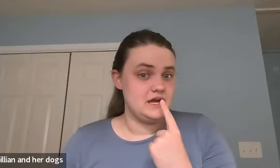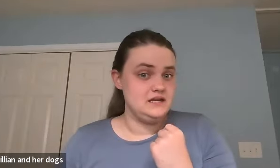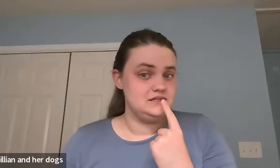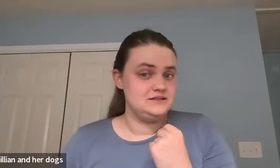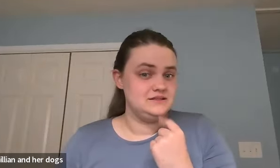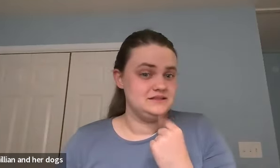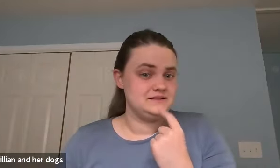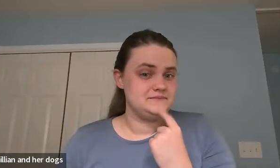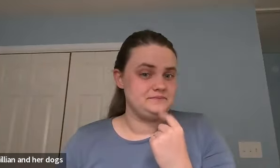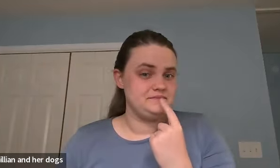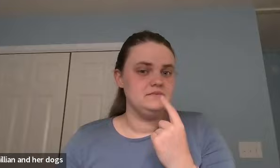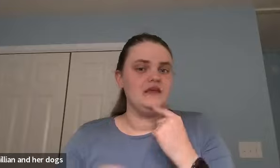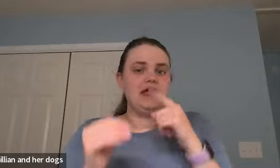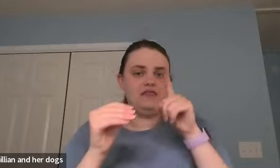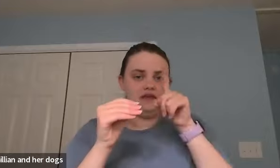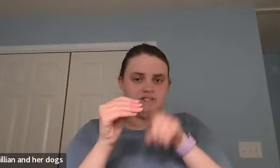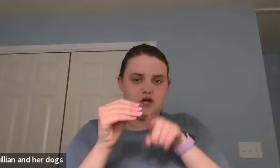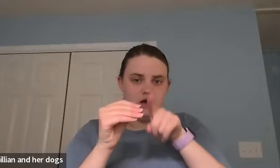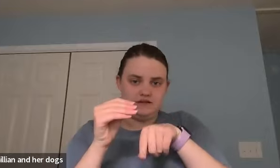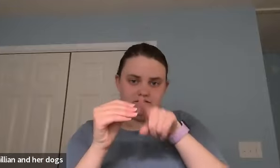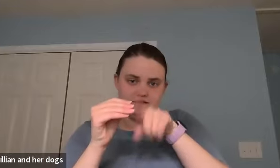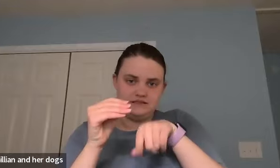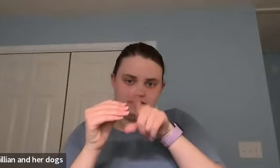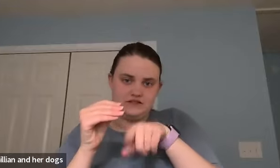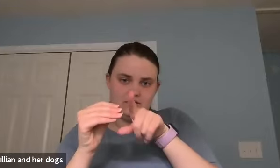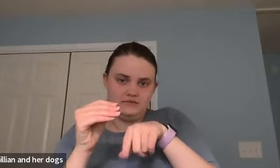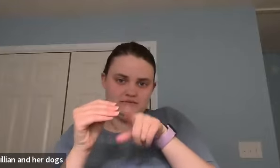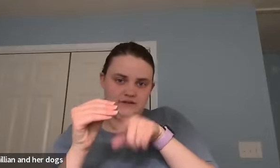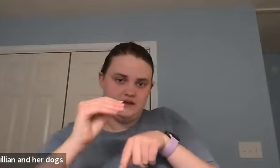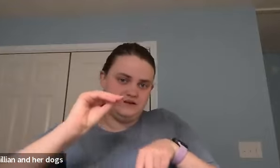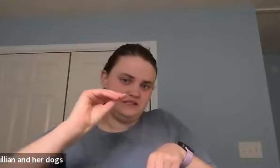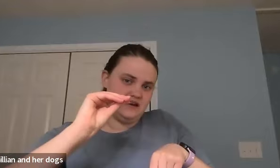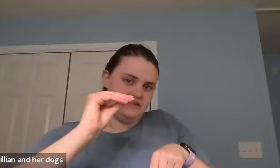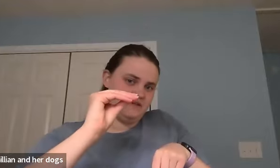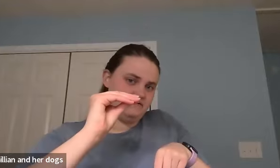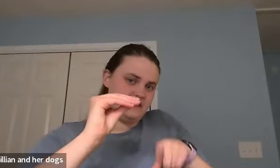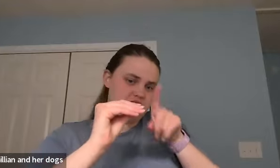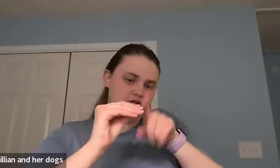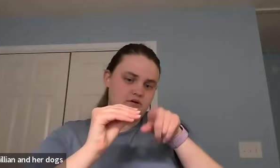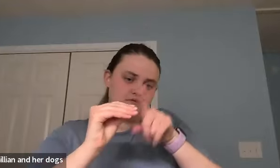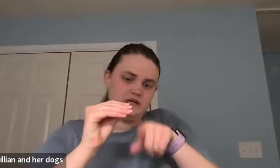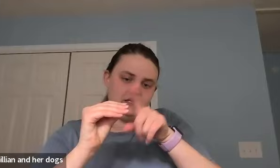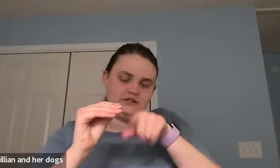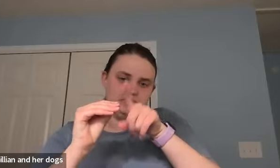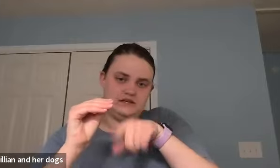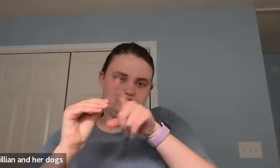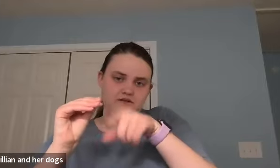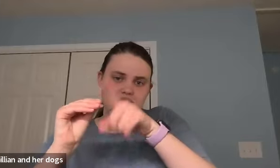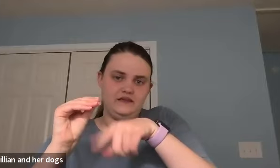red. And then chopping. So yeah, it's kind of like that flat zero and you slice your finger down like it's